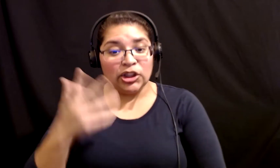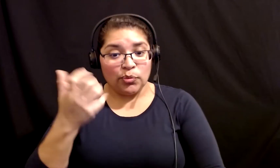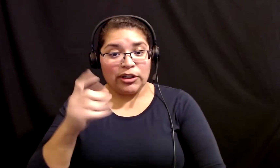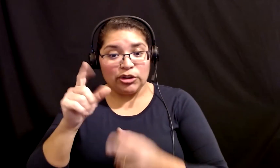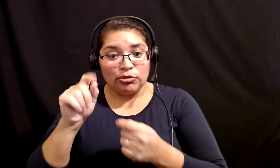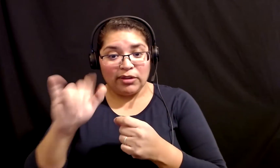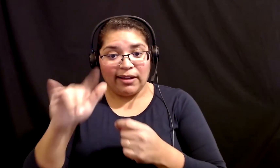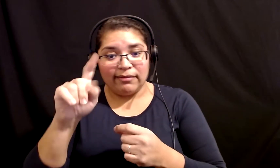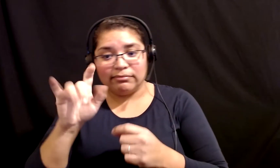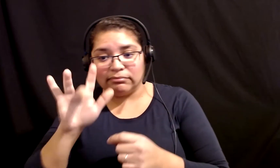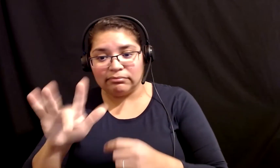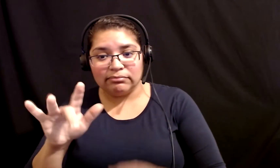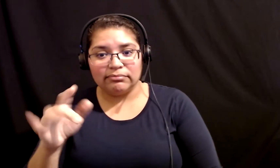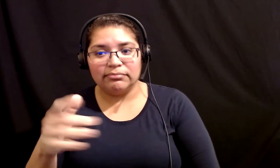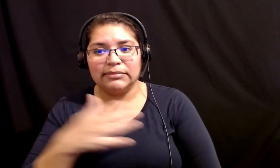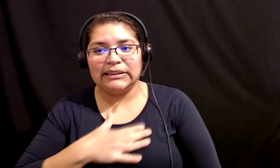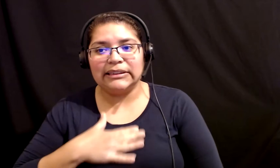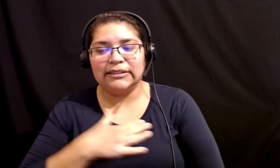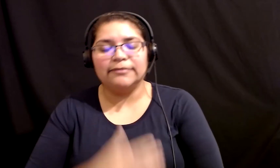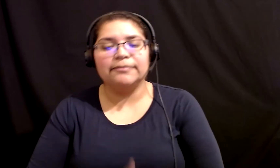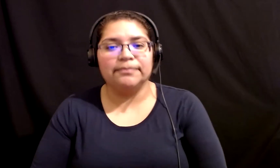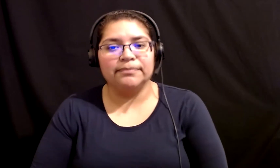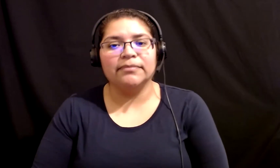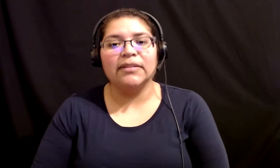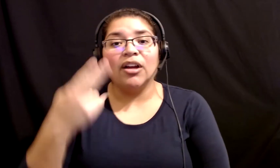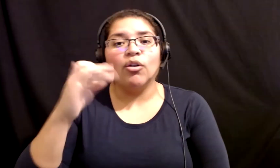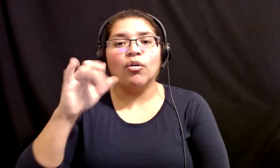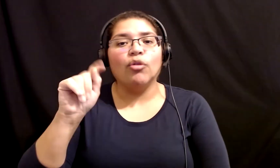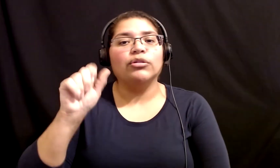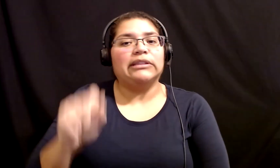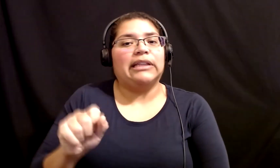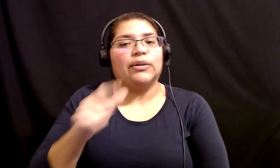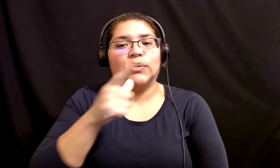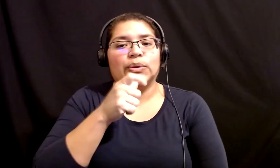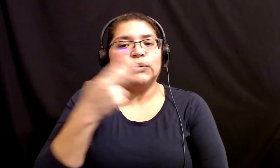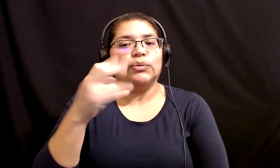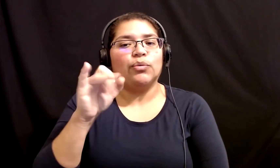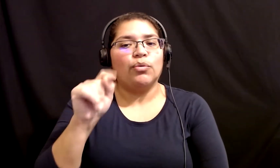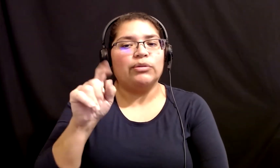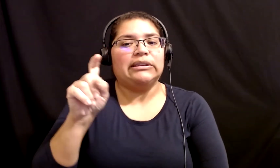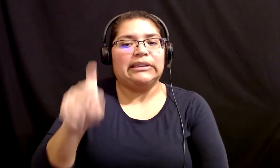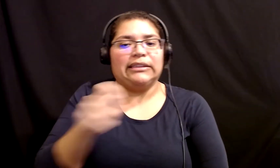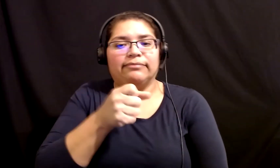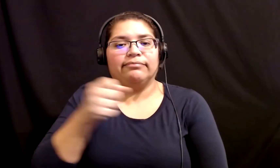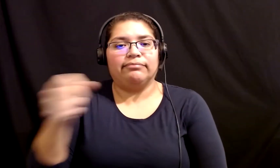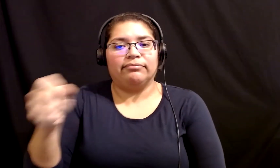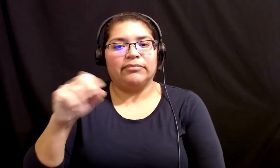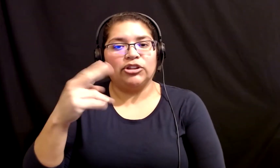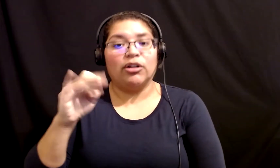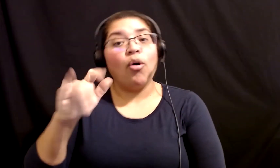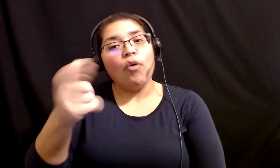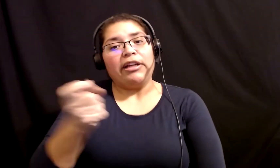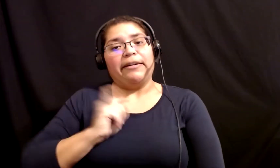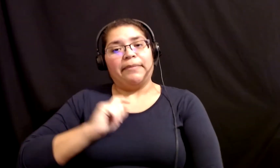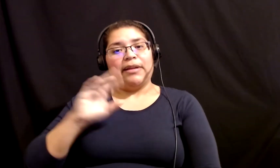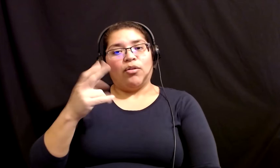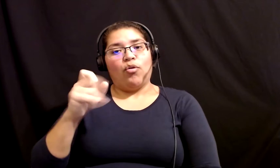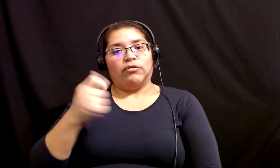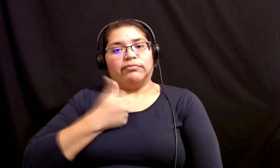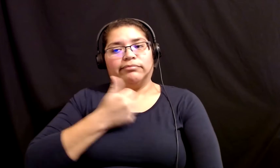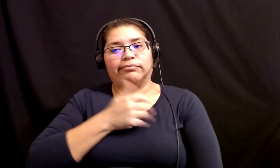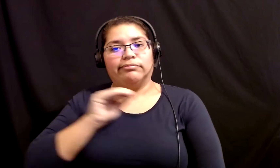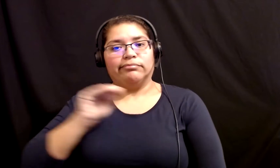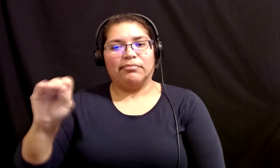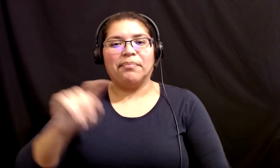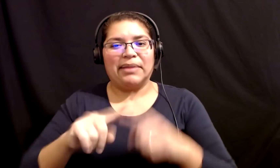ahead. Okay, only the host can do that. So whoever's host needs to put me in, or give it to me and I'll put myself in, but that scares